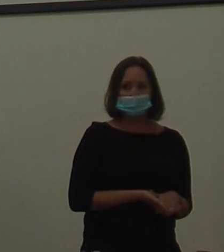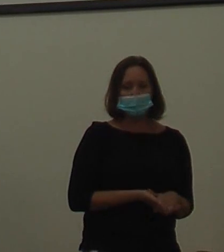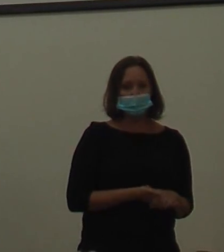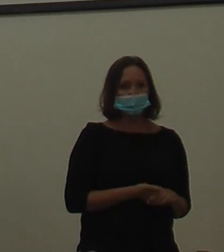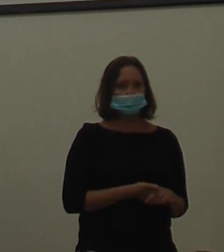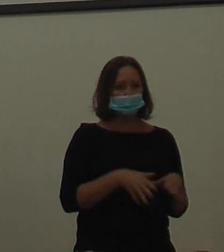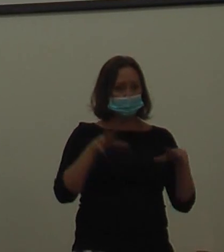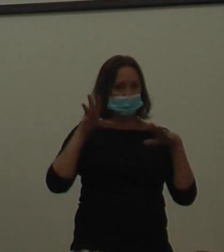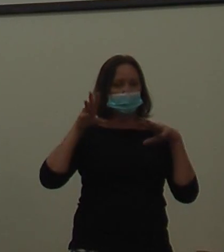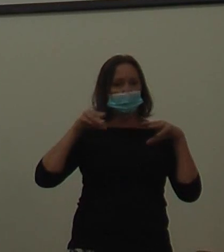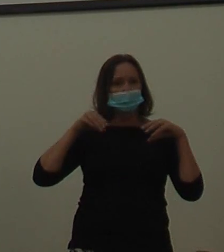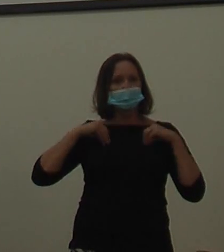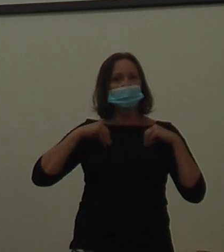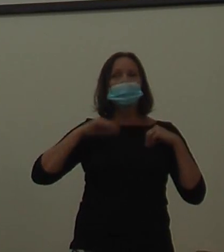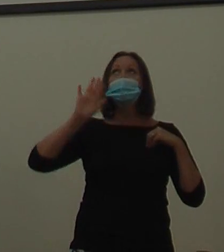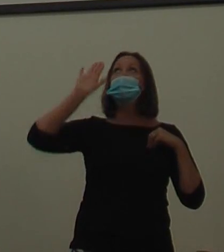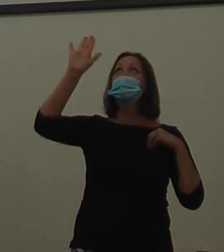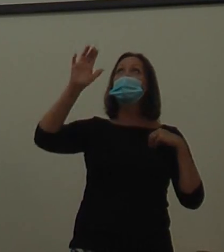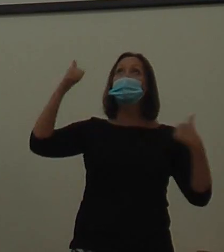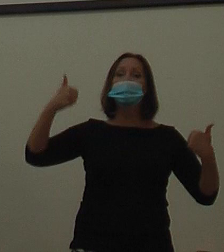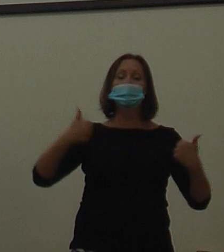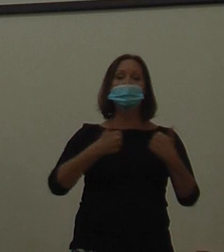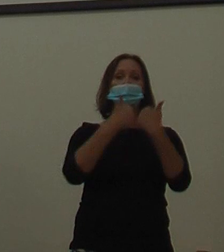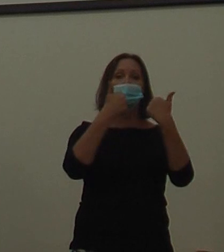Rise up, O men of God.